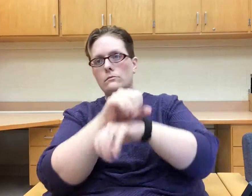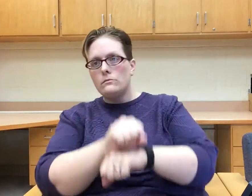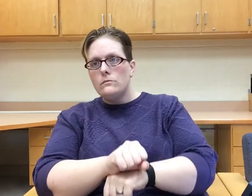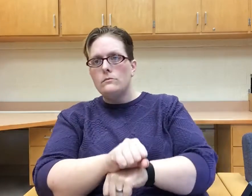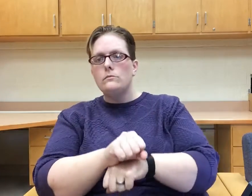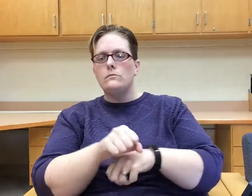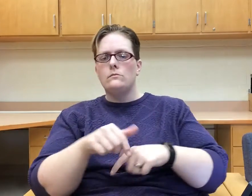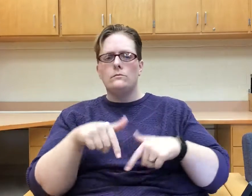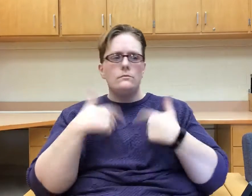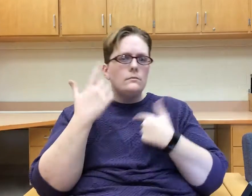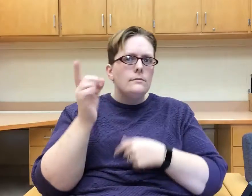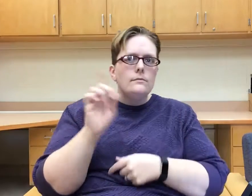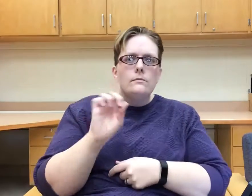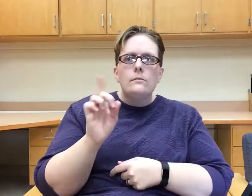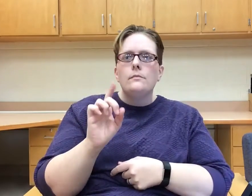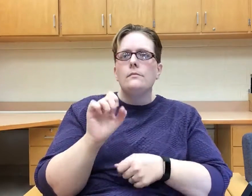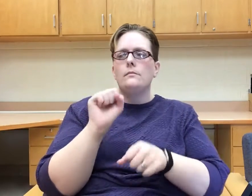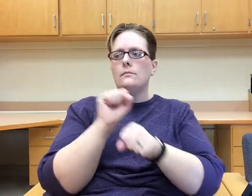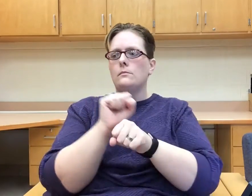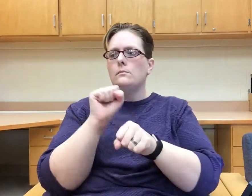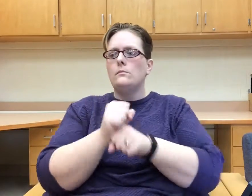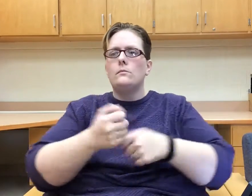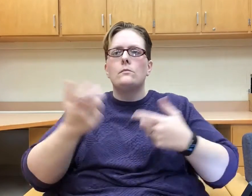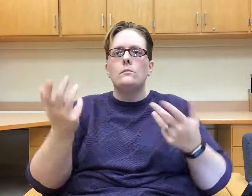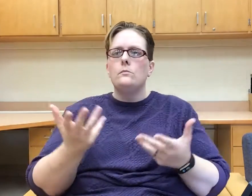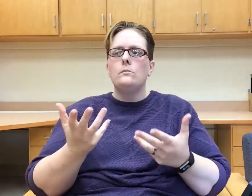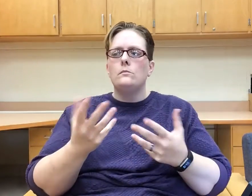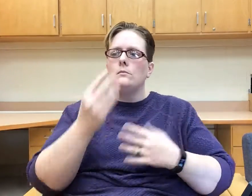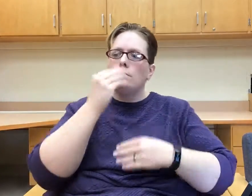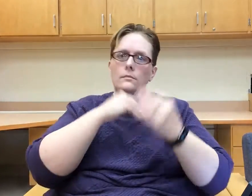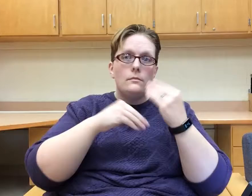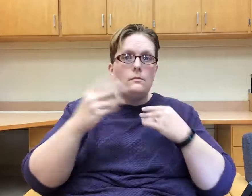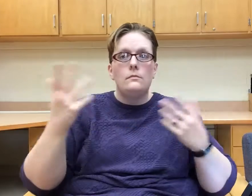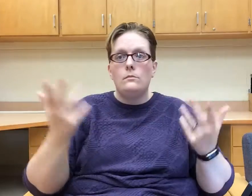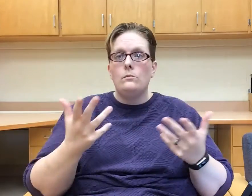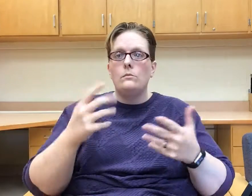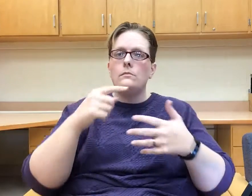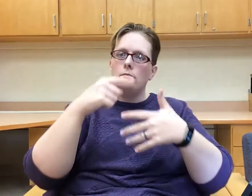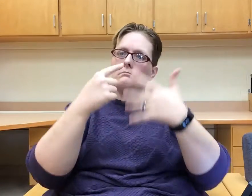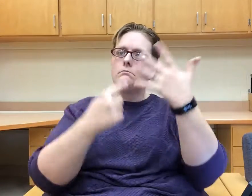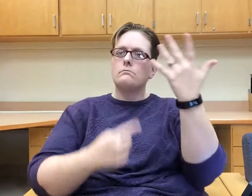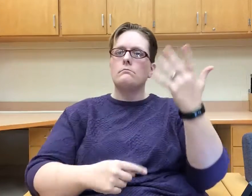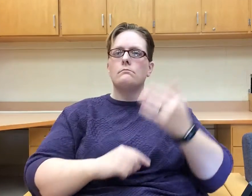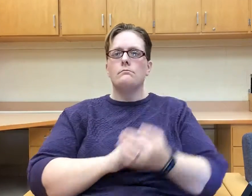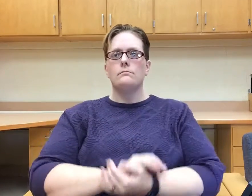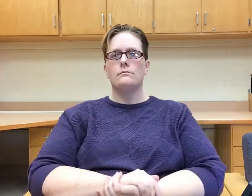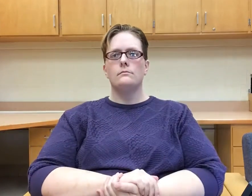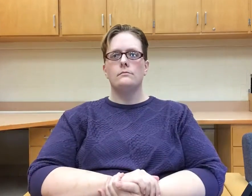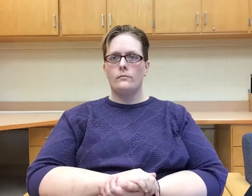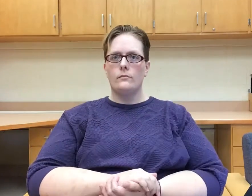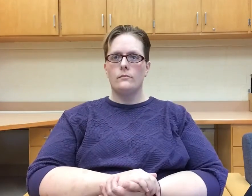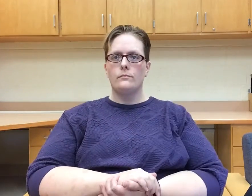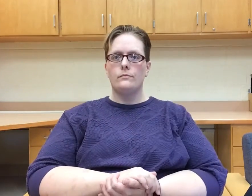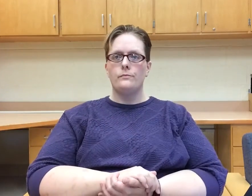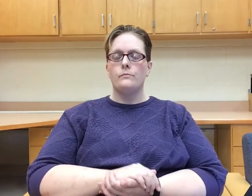culture, their traditions, where do they live, what do they do for work, what do they eat, those sorts of things.